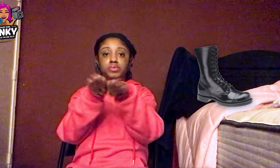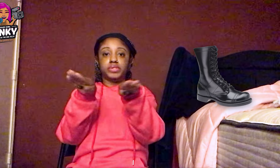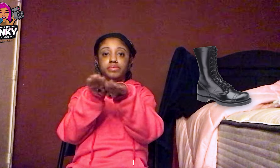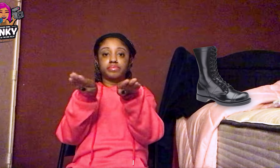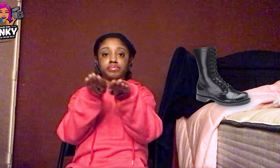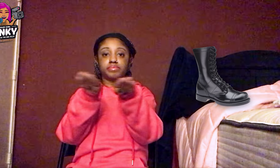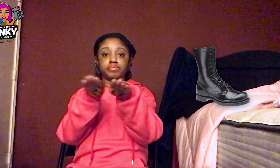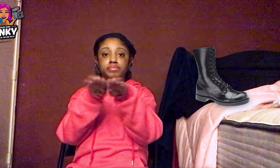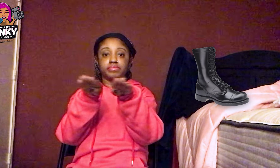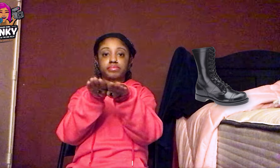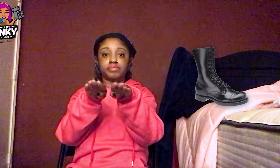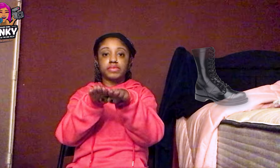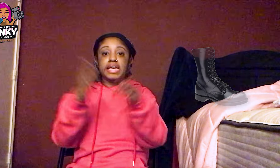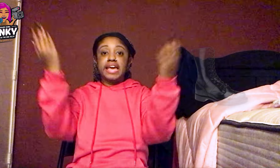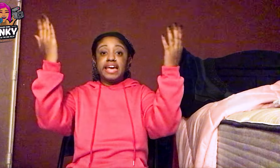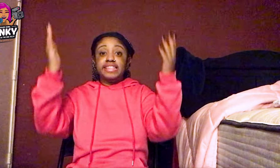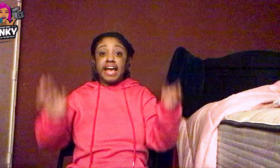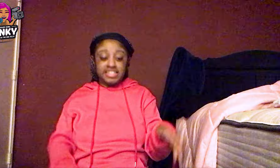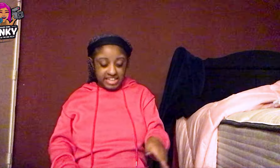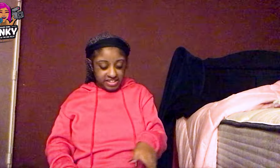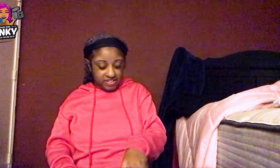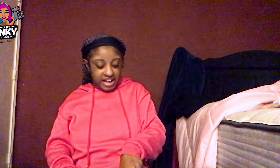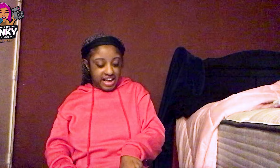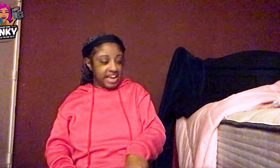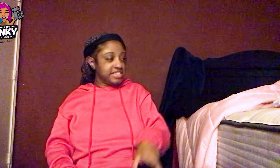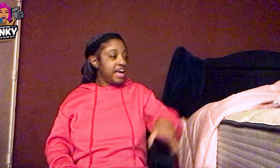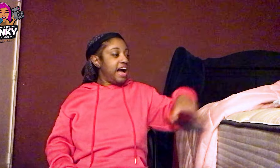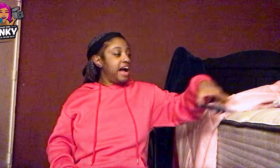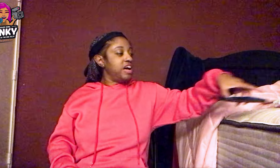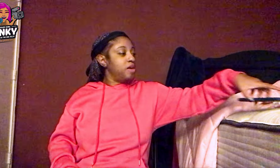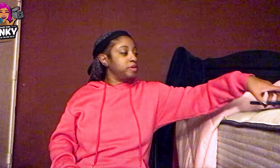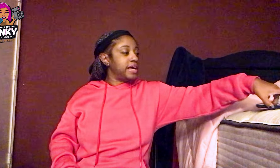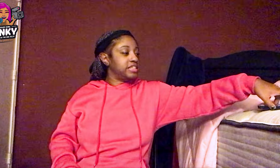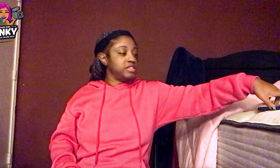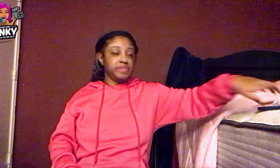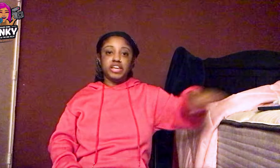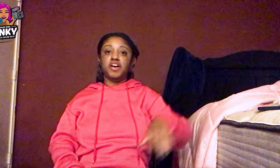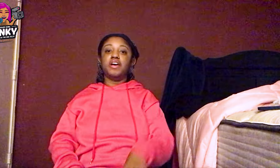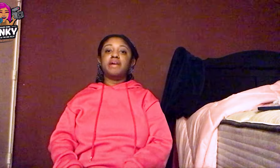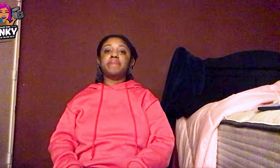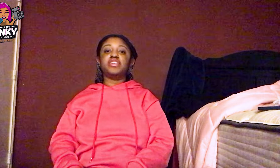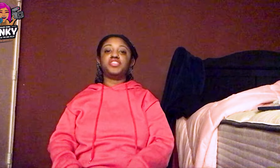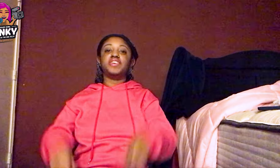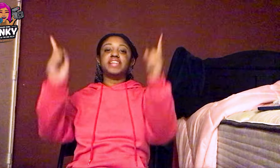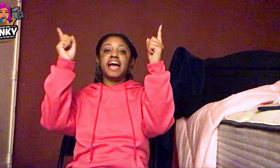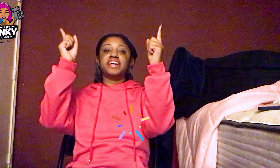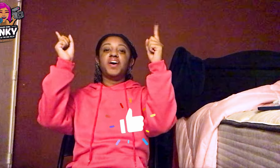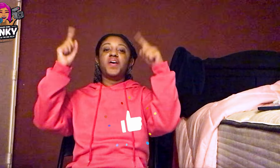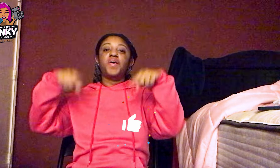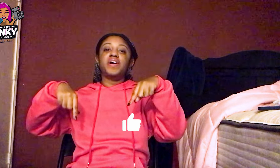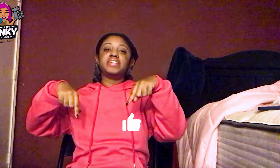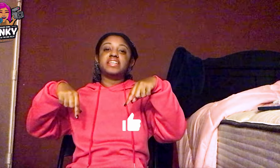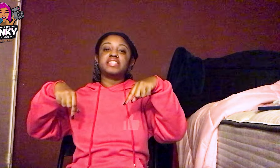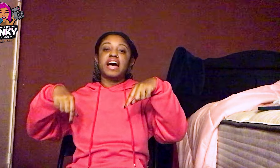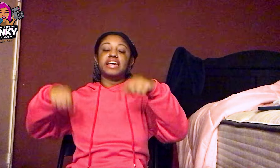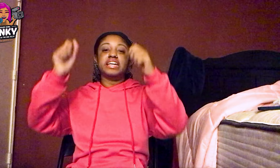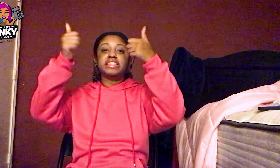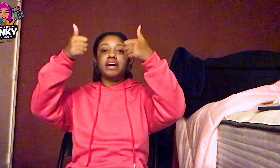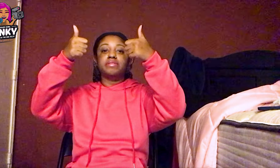Boots. That's it, you guys. I hope you like this video. Make sure you like or dislike, thumbs